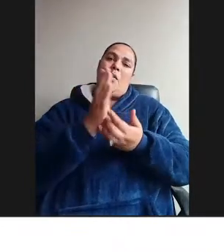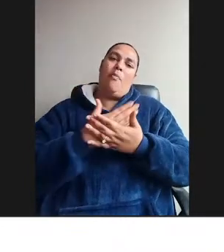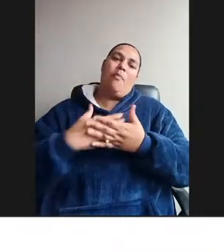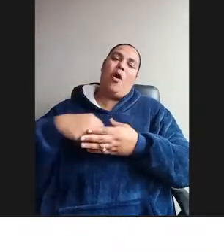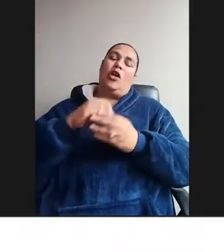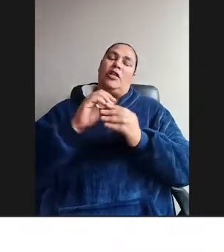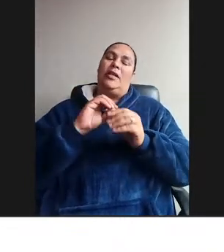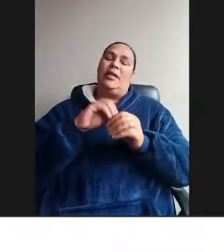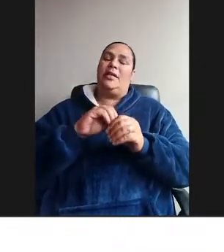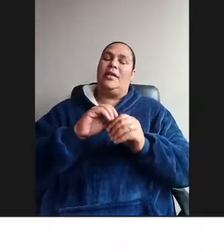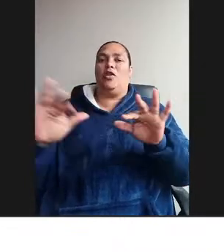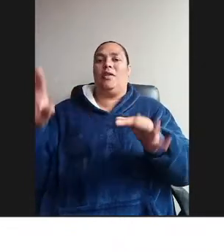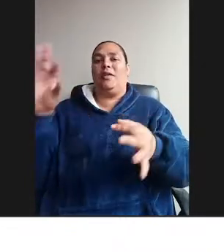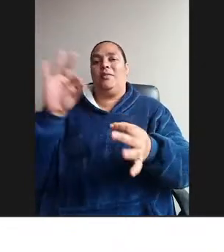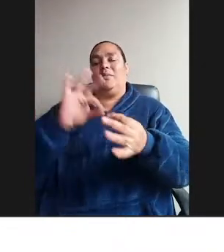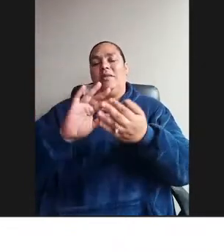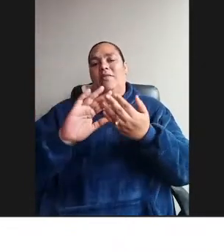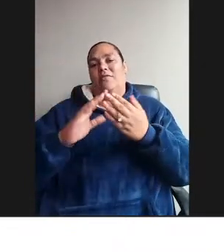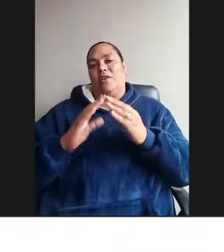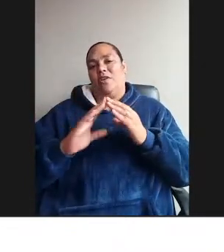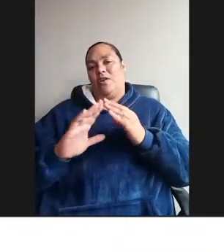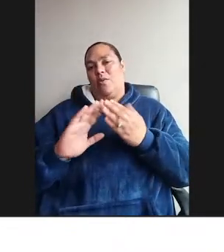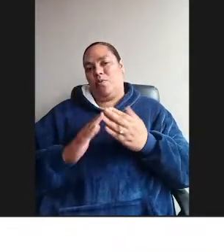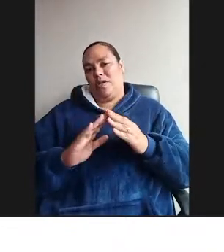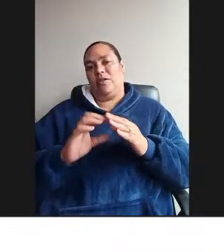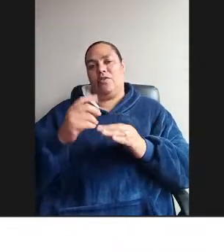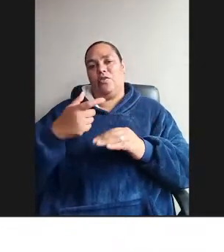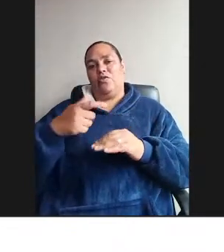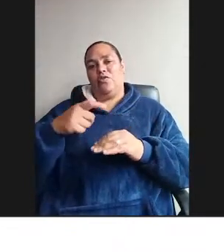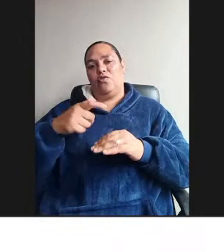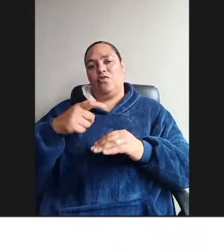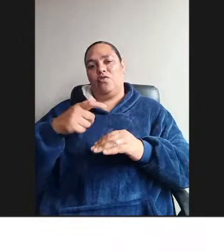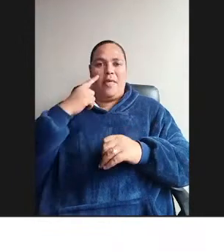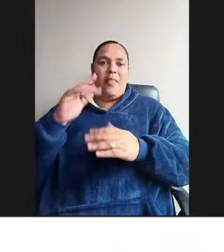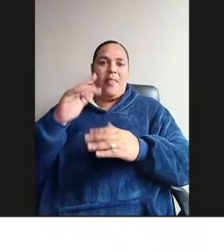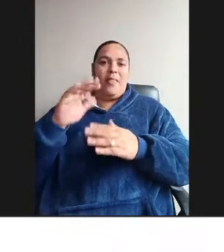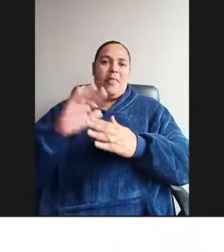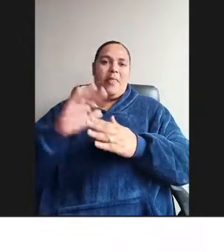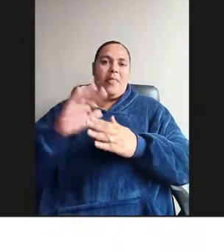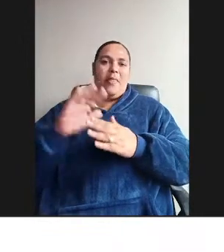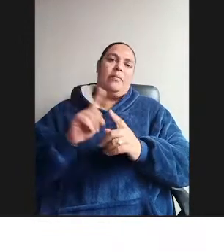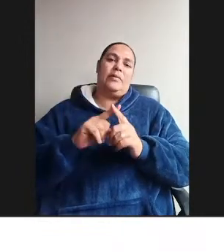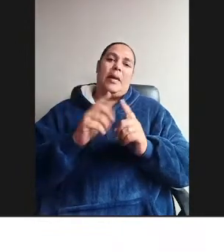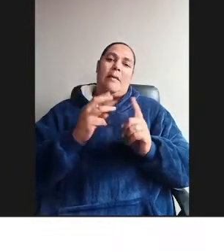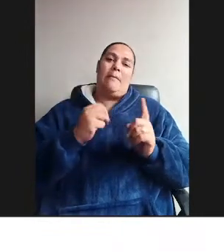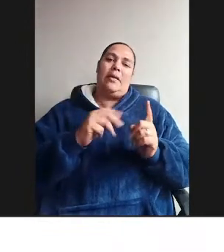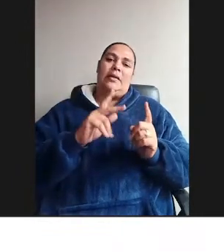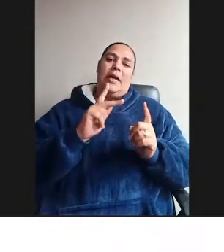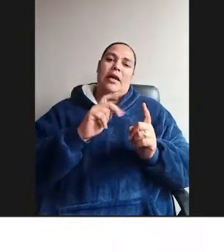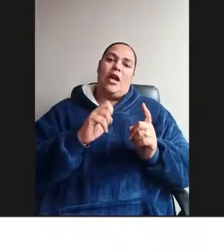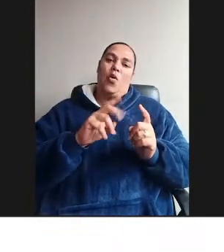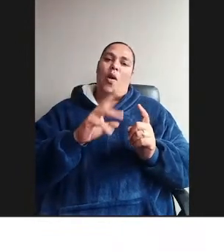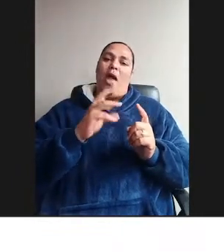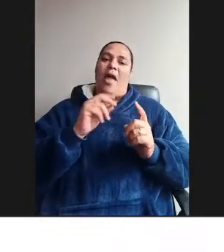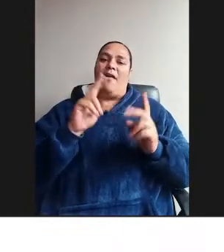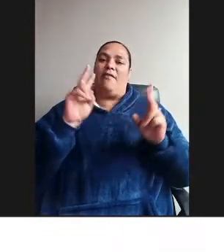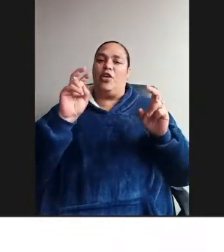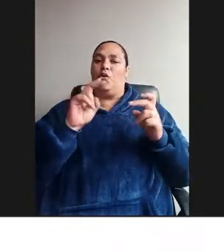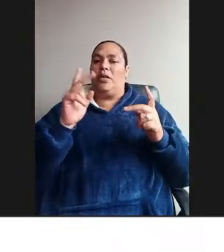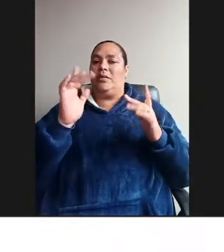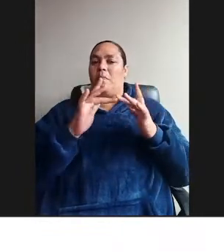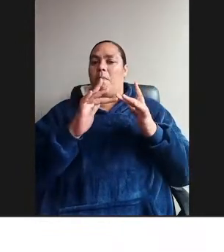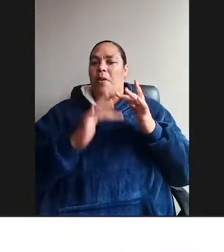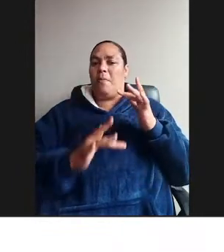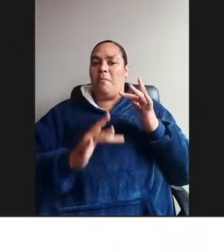specific community? So Chairperson, I think maybe Temba's also having some issues with his connection. So if I can then